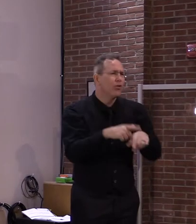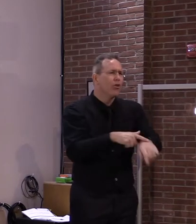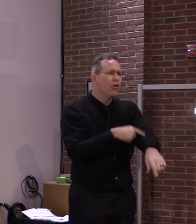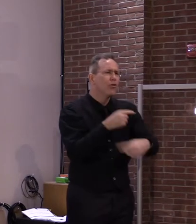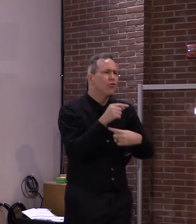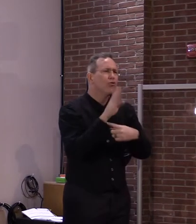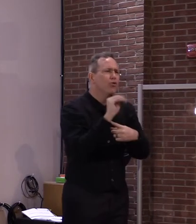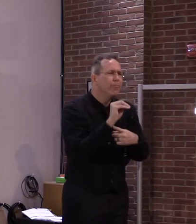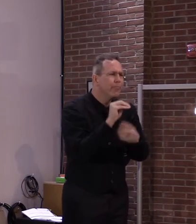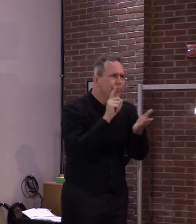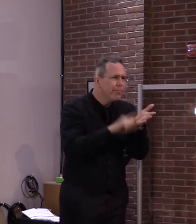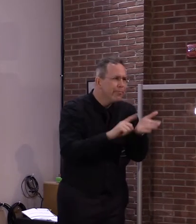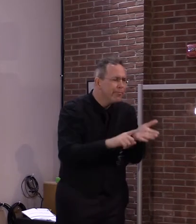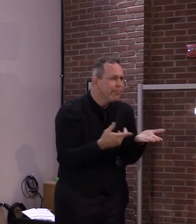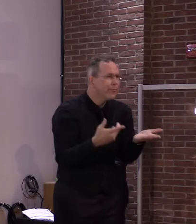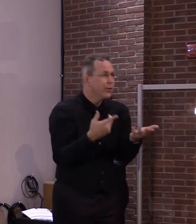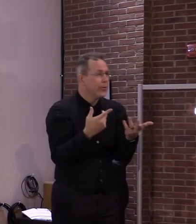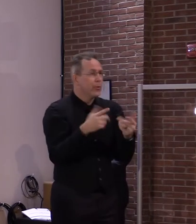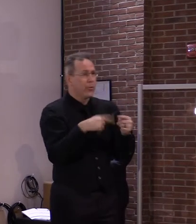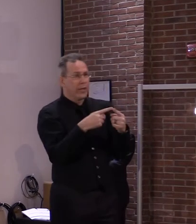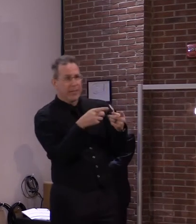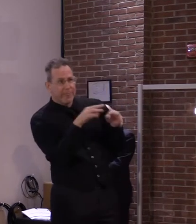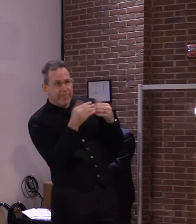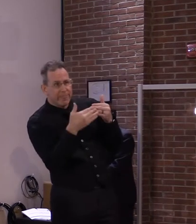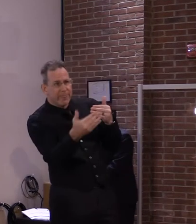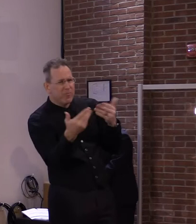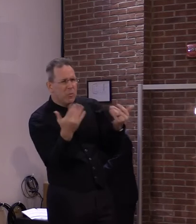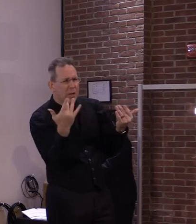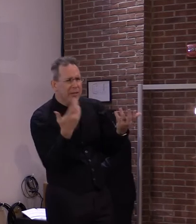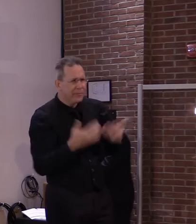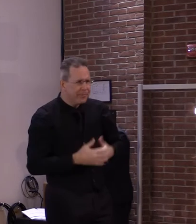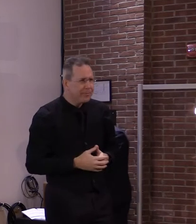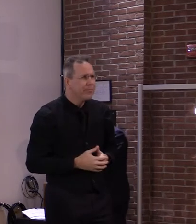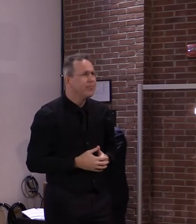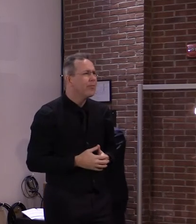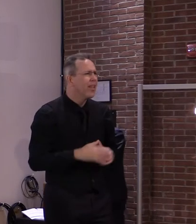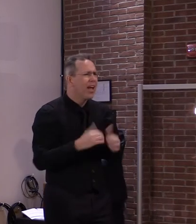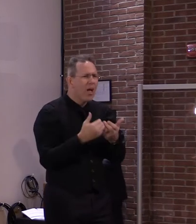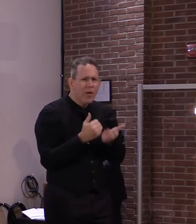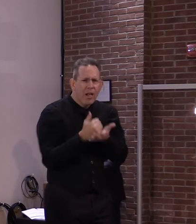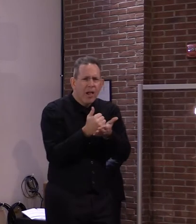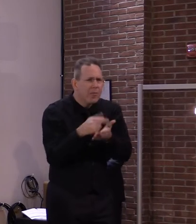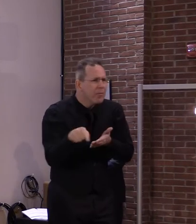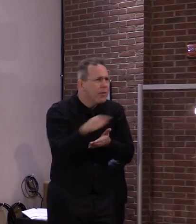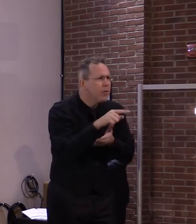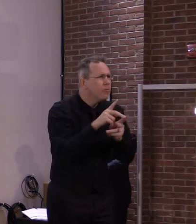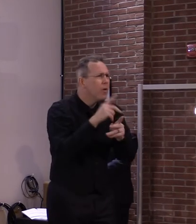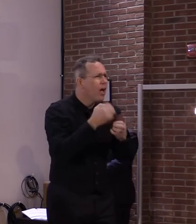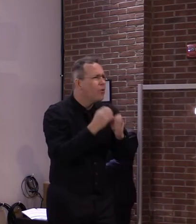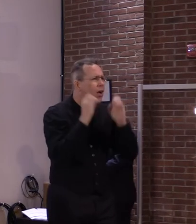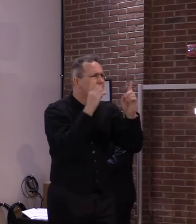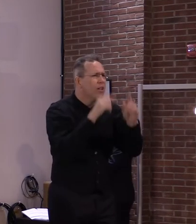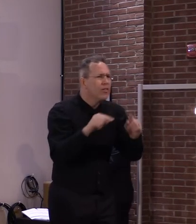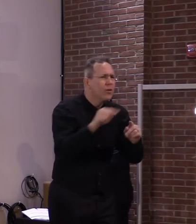uh how to deal with it and educate people about it is not well factored in yet